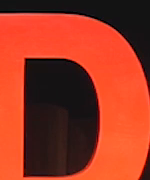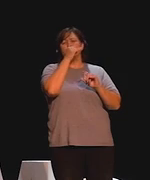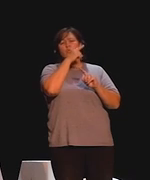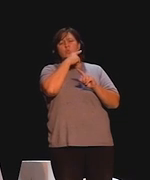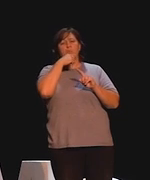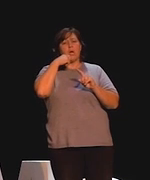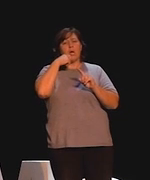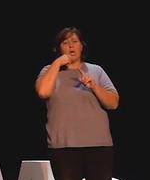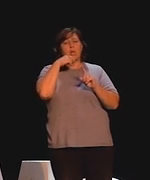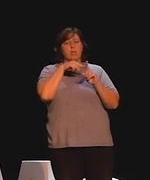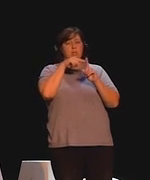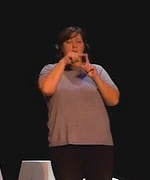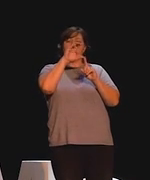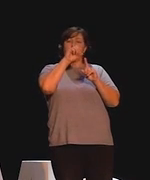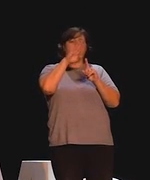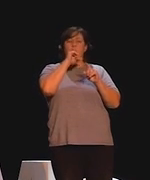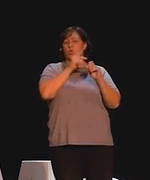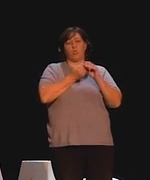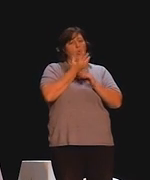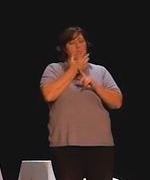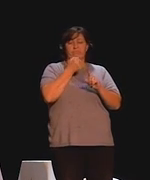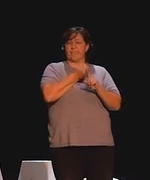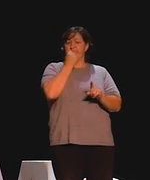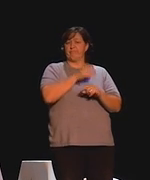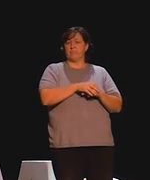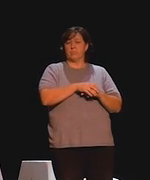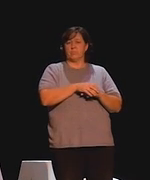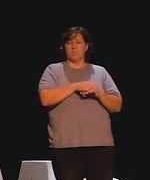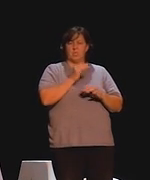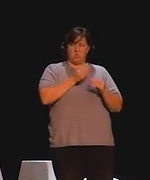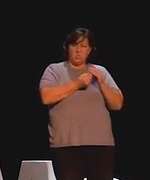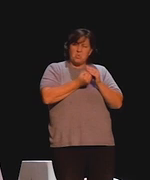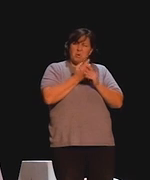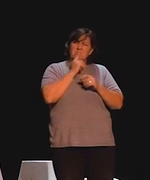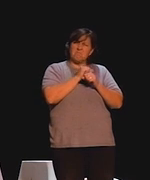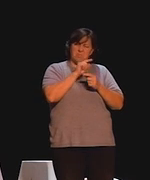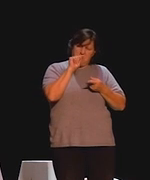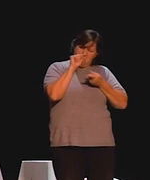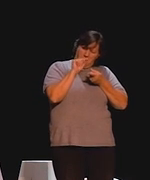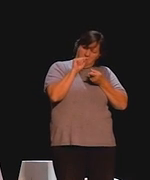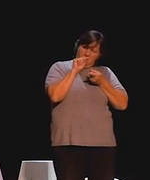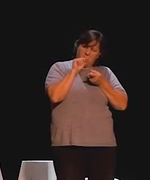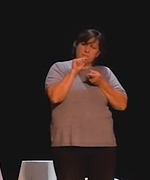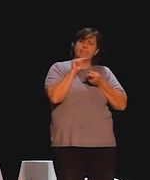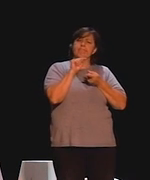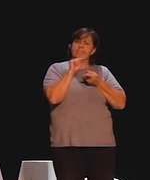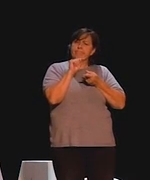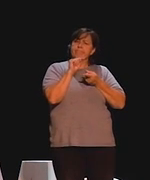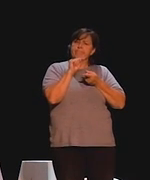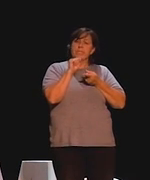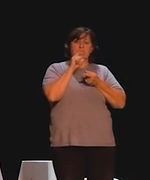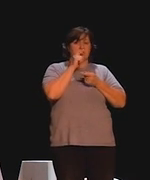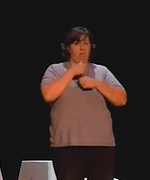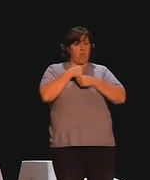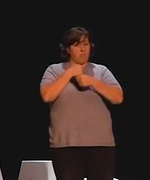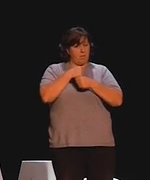could not grow a corn cob. We could have smaller corn cobs growing. So that means that it's not actually producing the grain that we